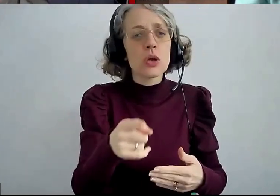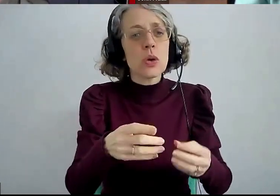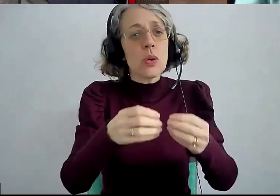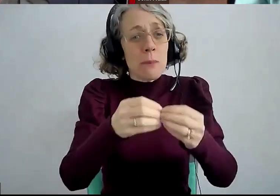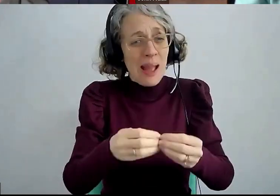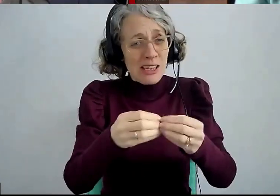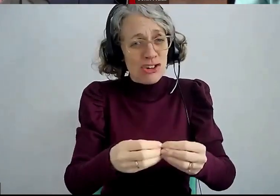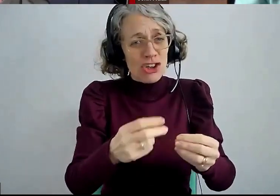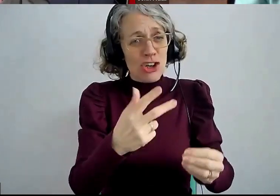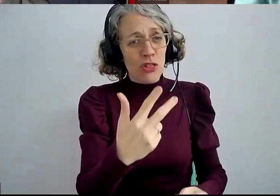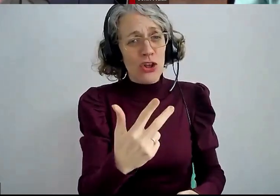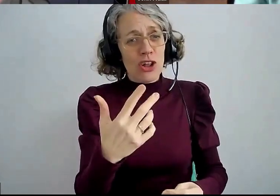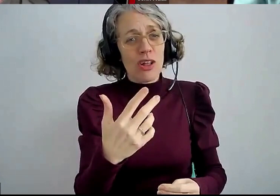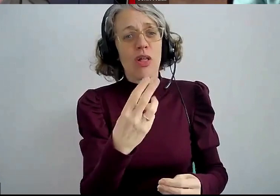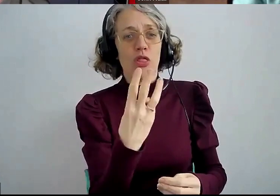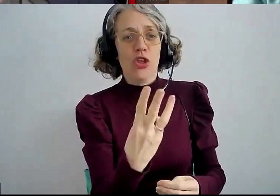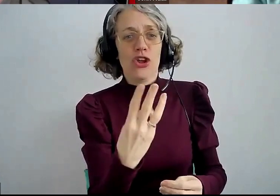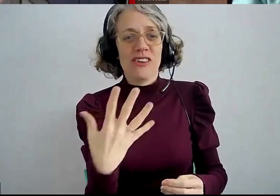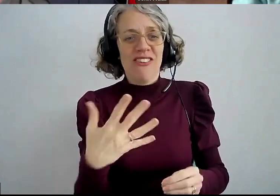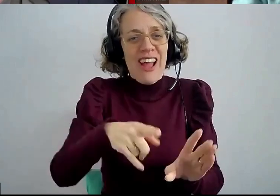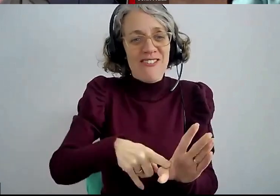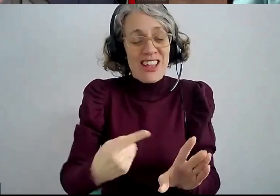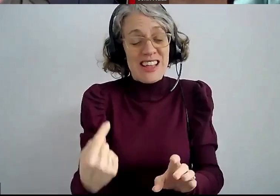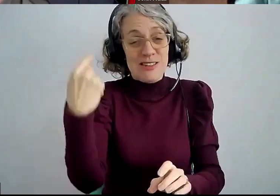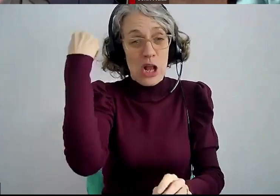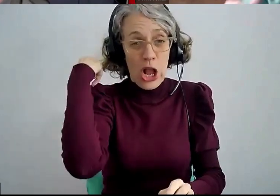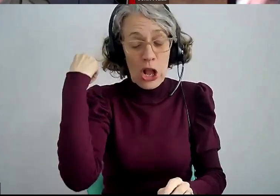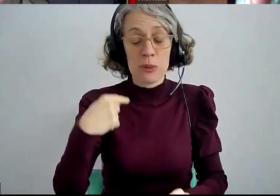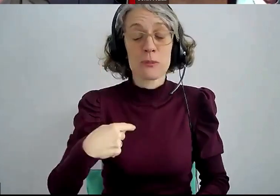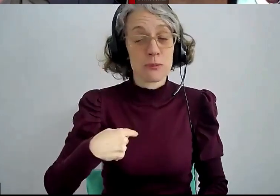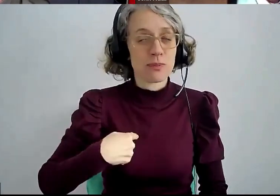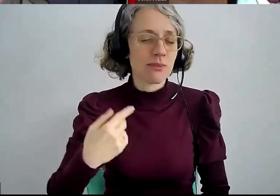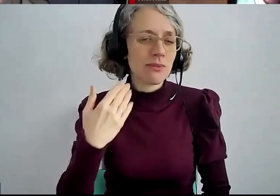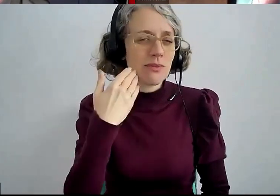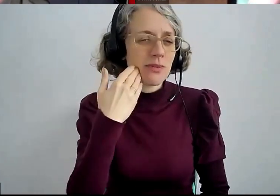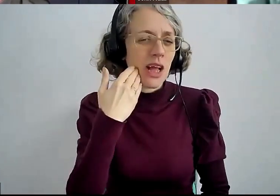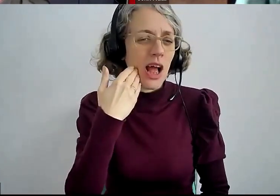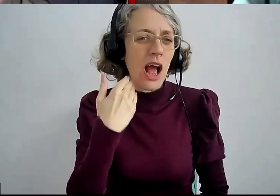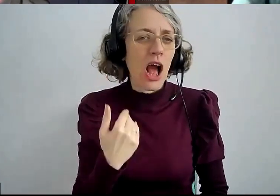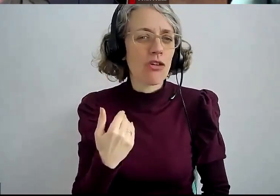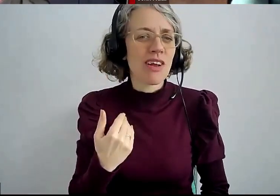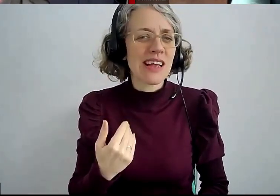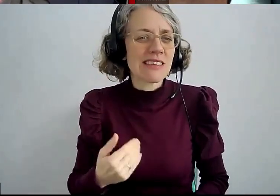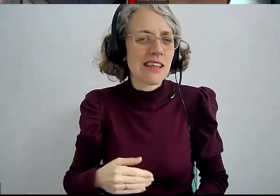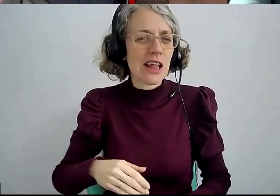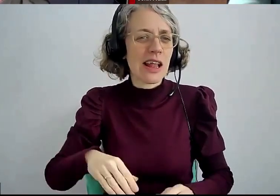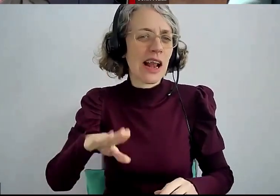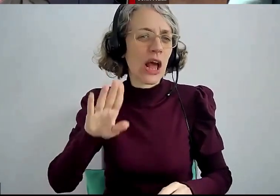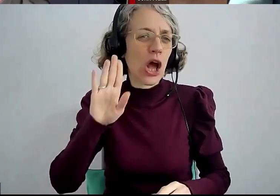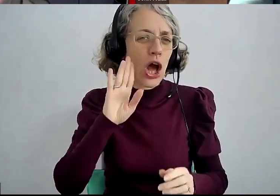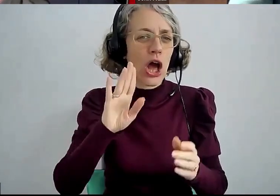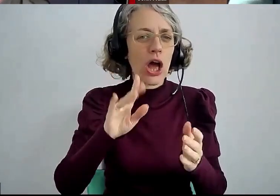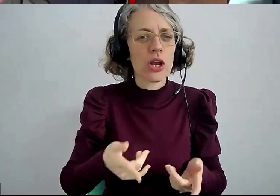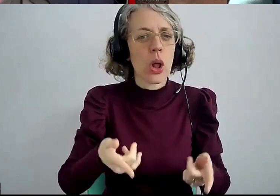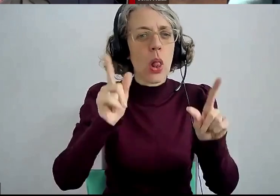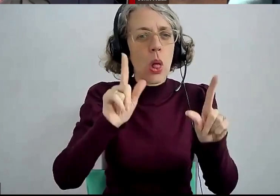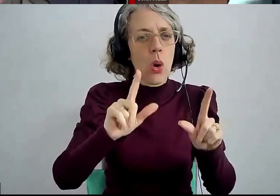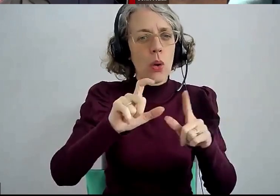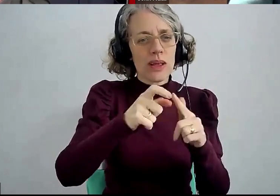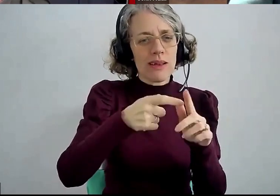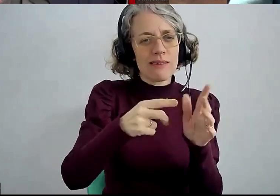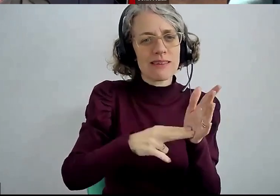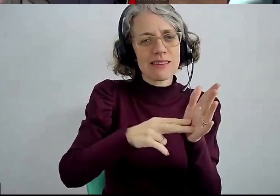35 years ago. I recently heard Lord Dannatt, the former Chief of the Defence